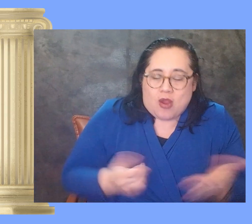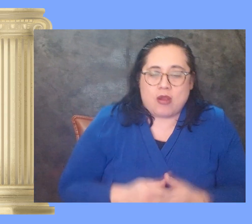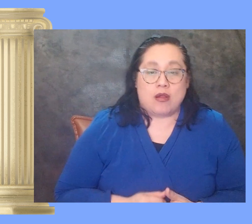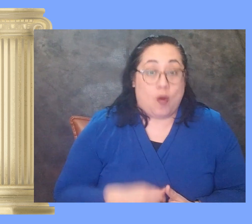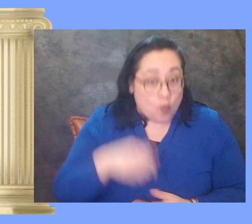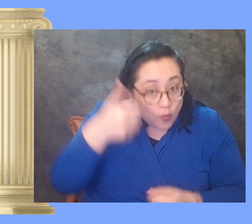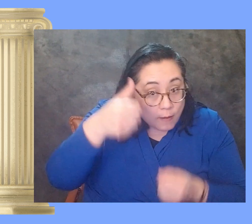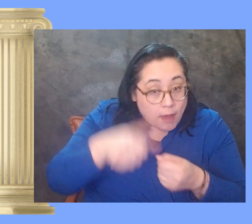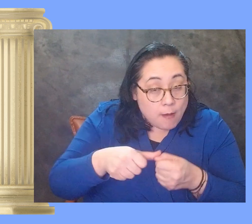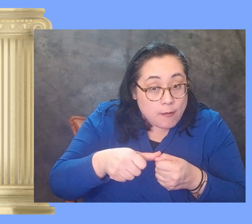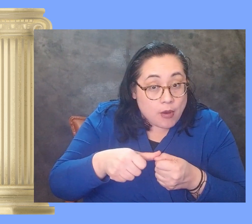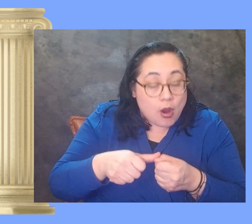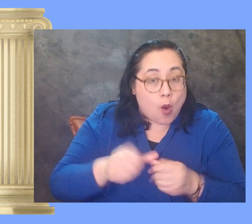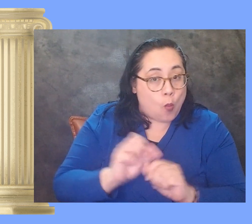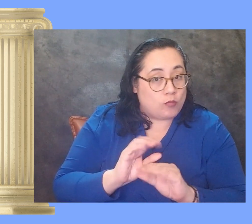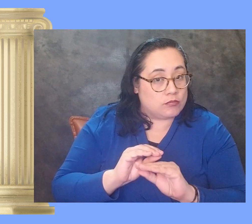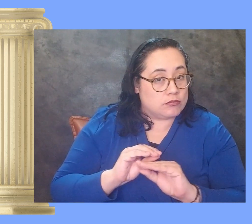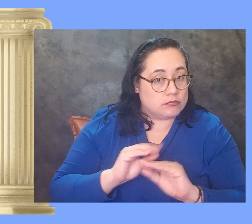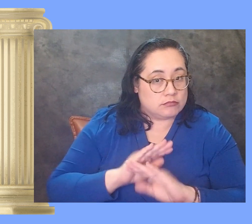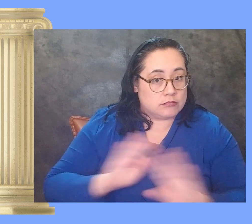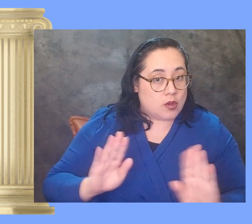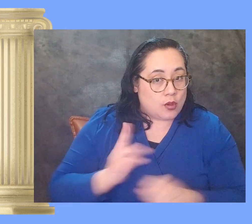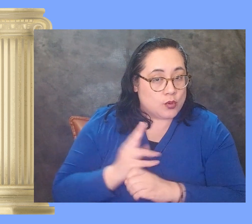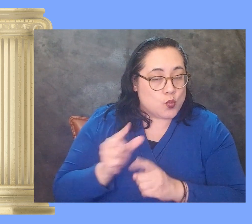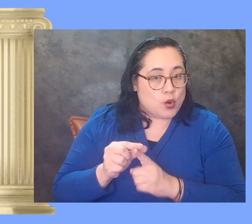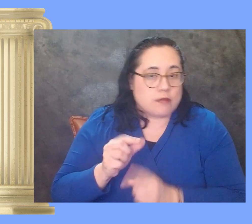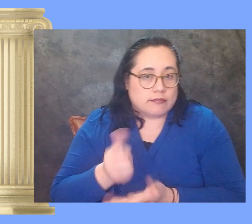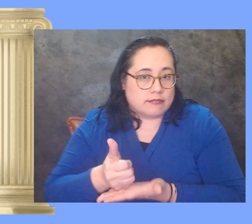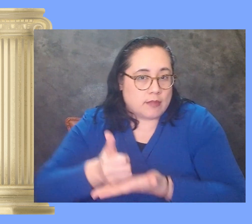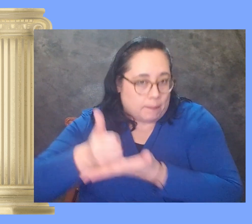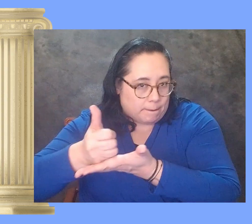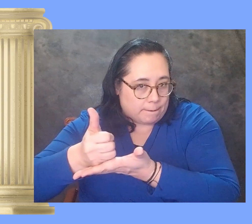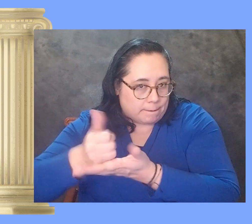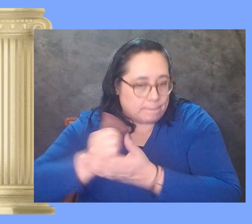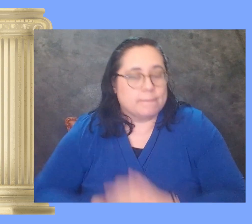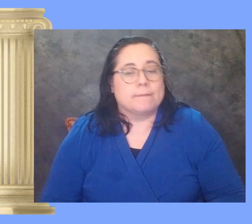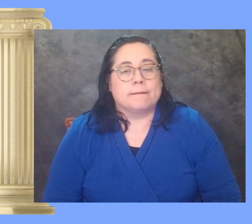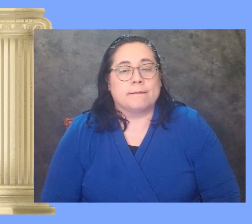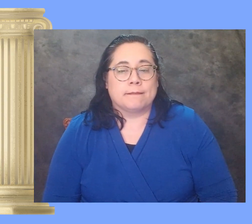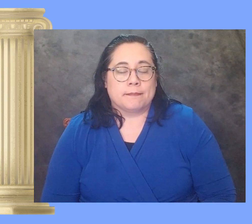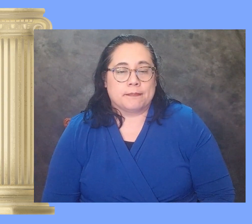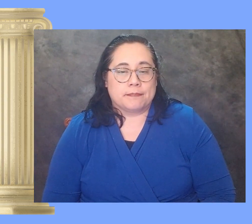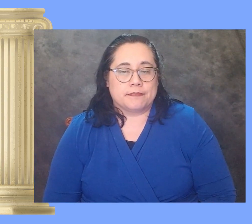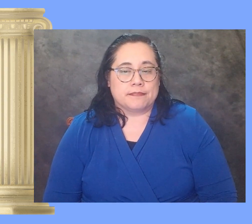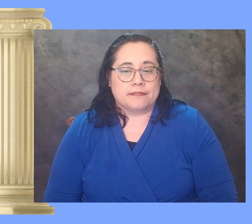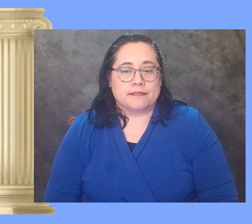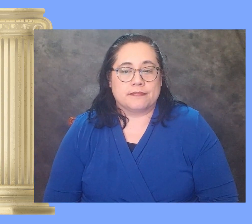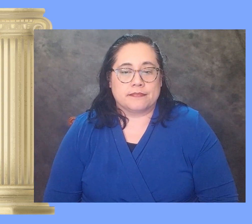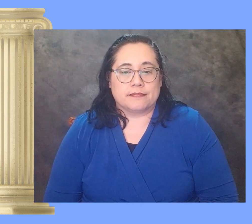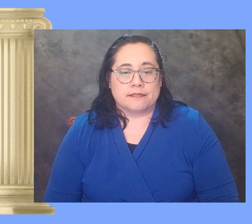you're here. Remember, do not use the word help.